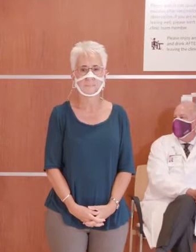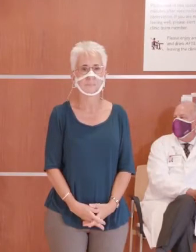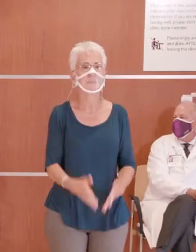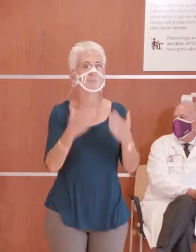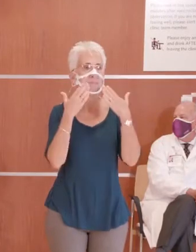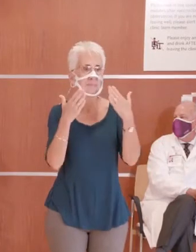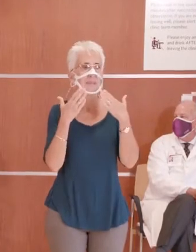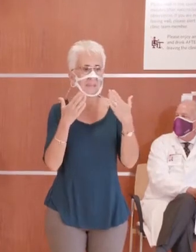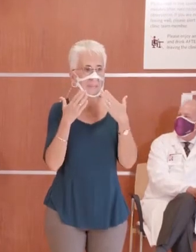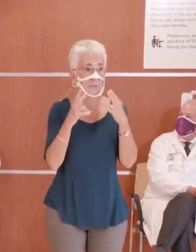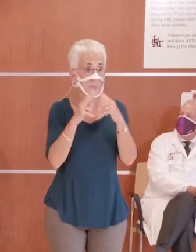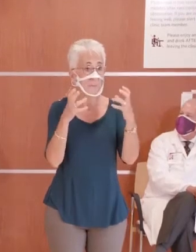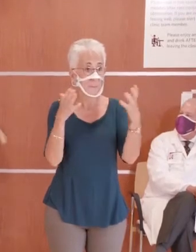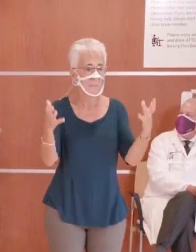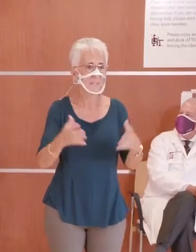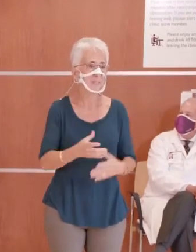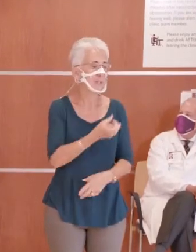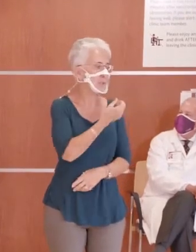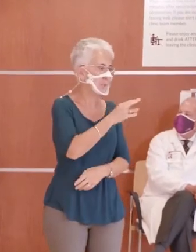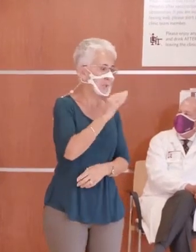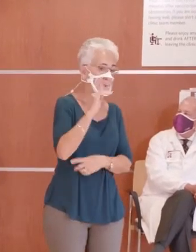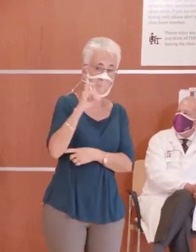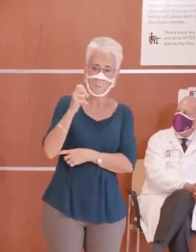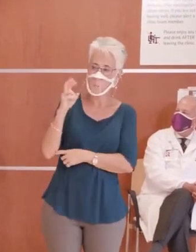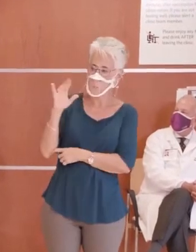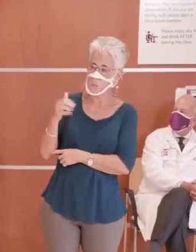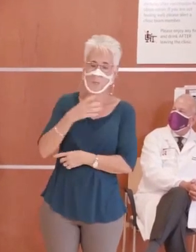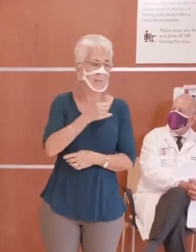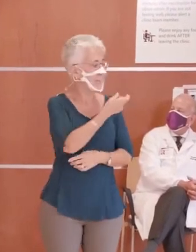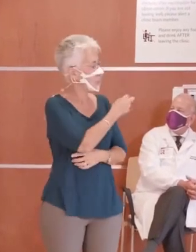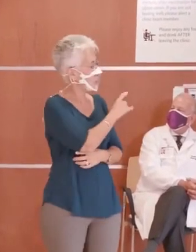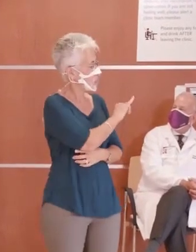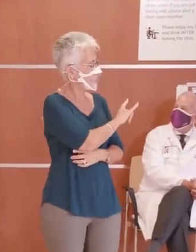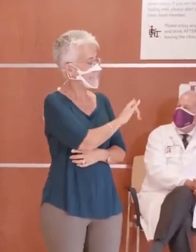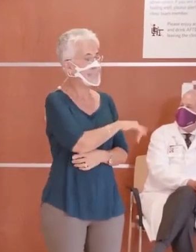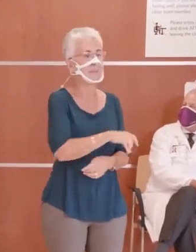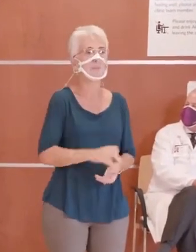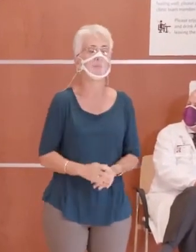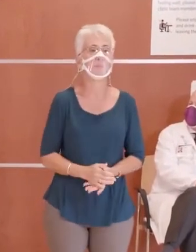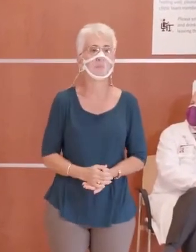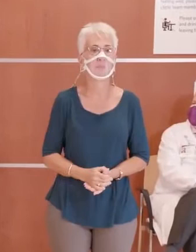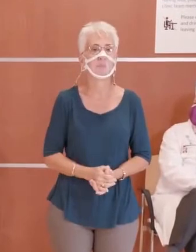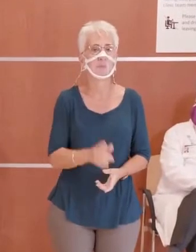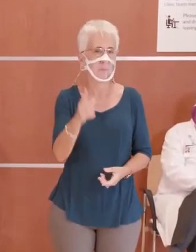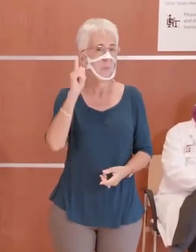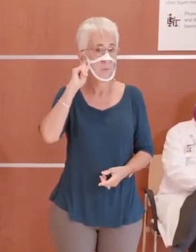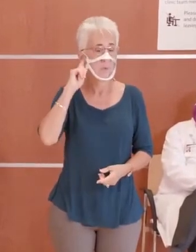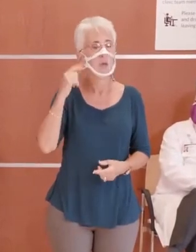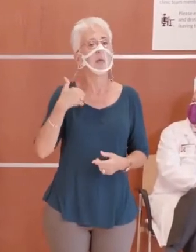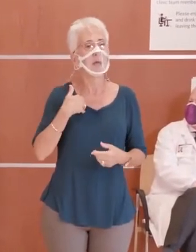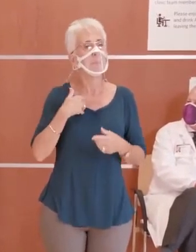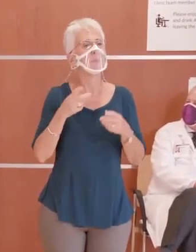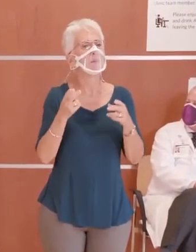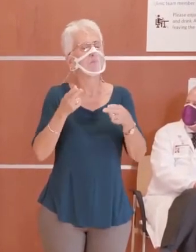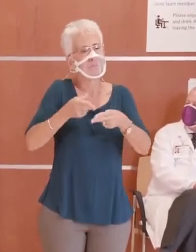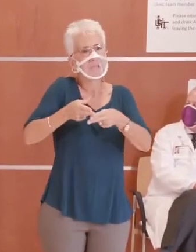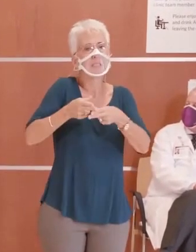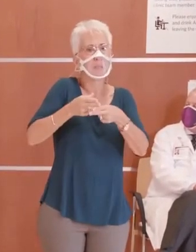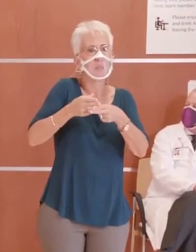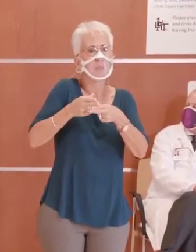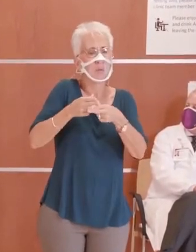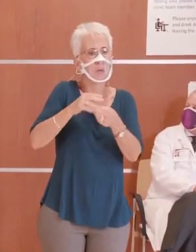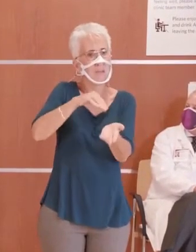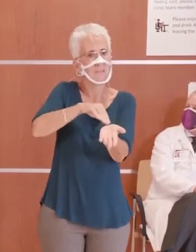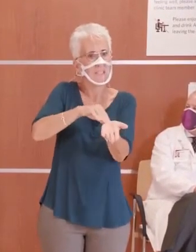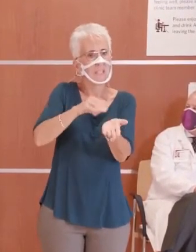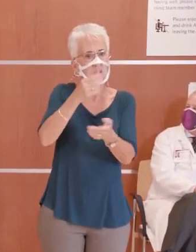Well, thank you very much, Dr. McCreary and Dr. Yealy. As you heard, I'm the Acting Physician General for the state